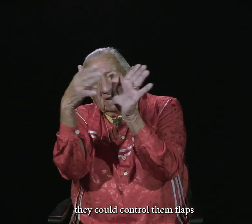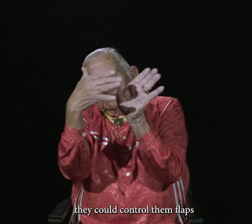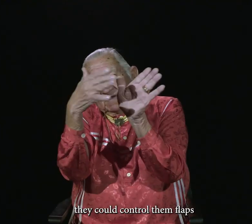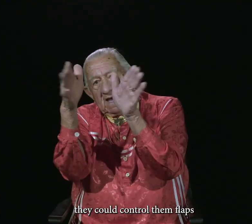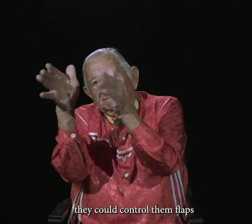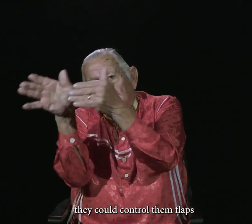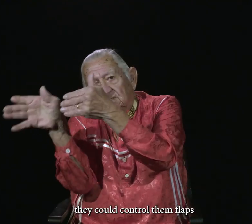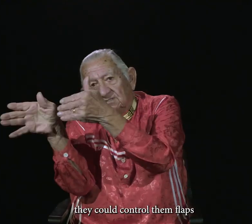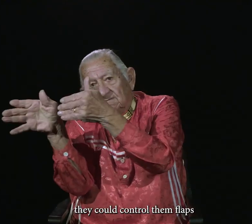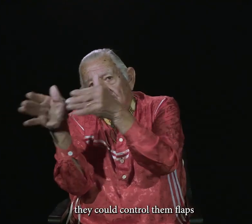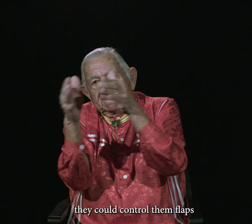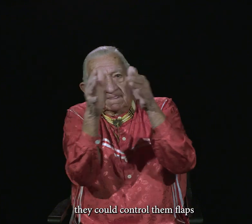them flaps.